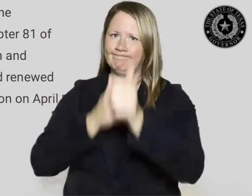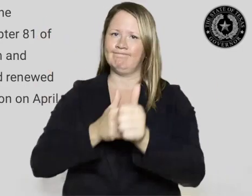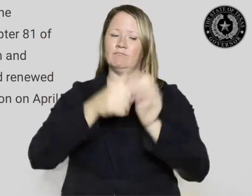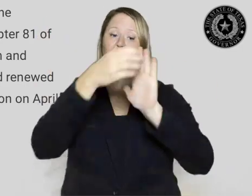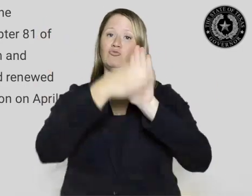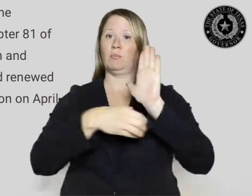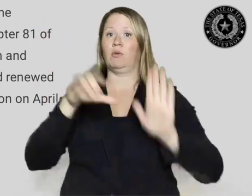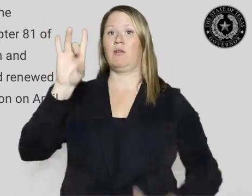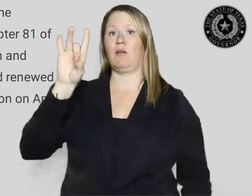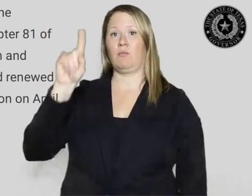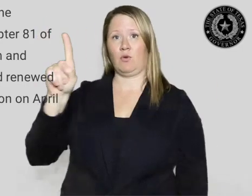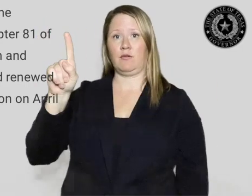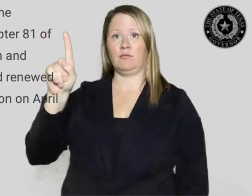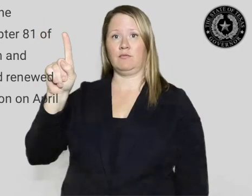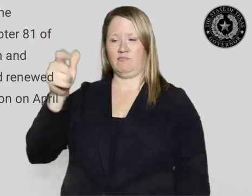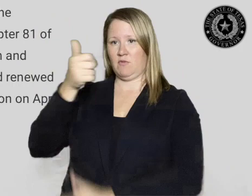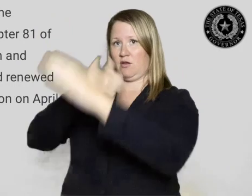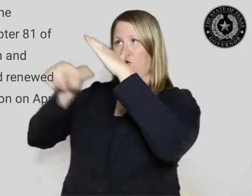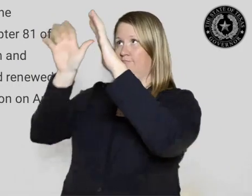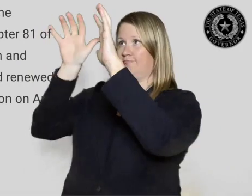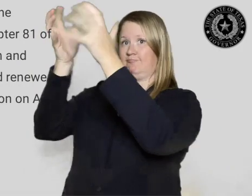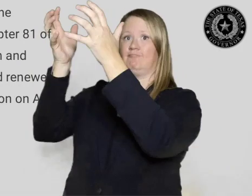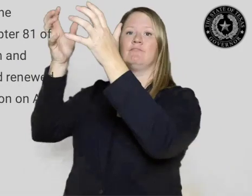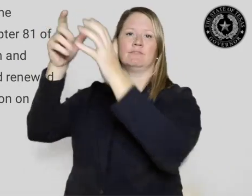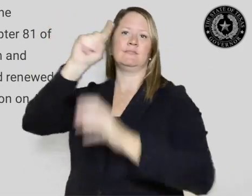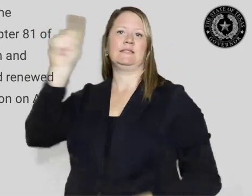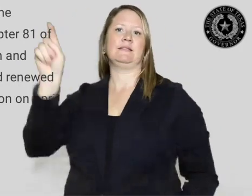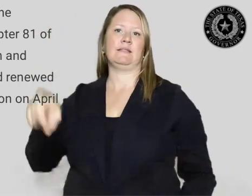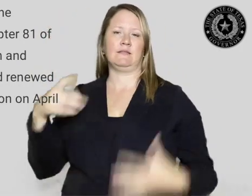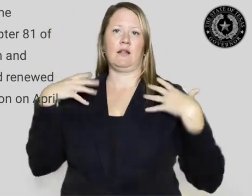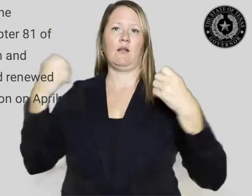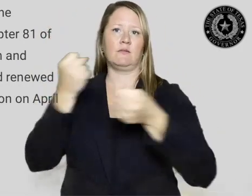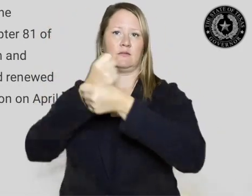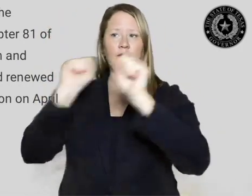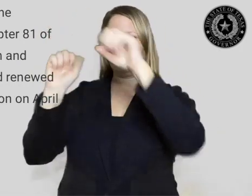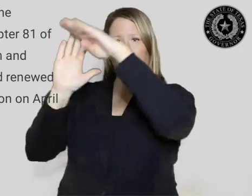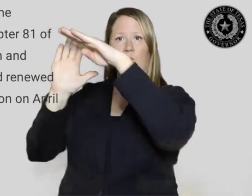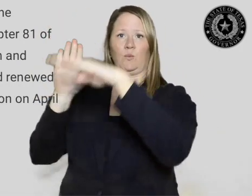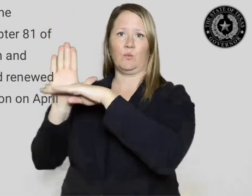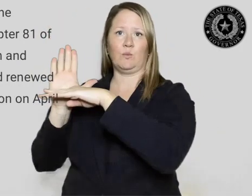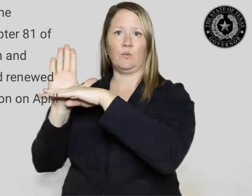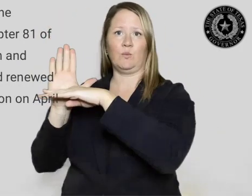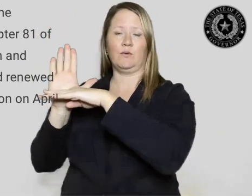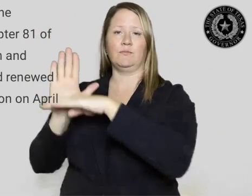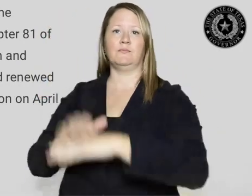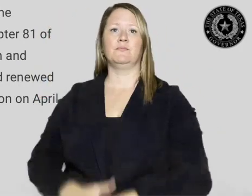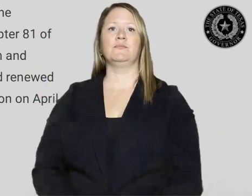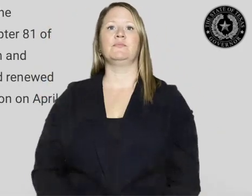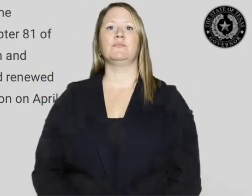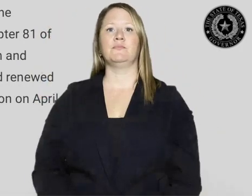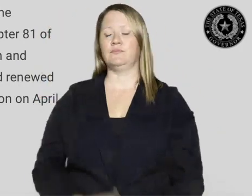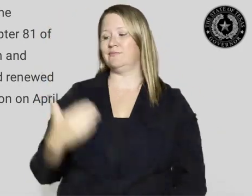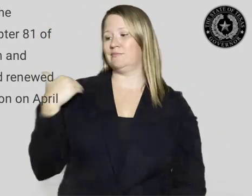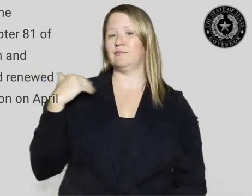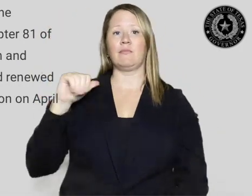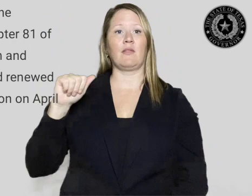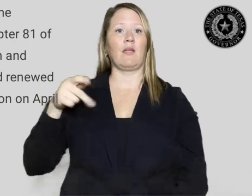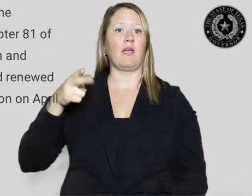and Safety Code, and renewed that determination on April 17, 2020, and